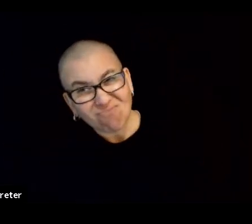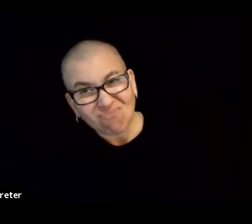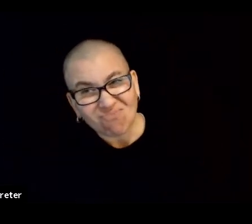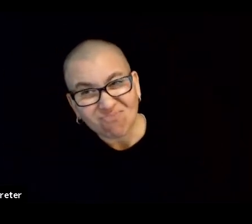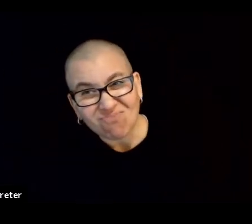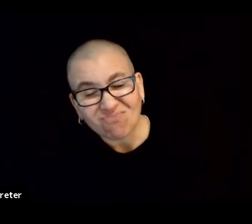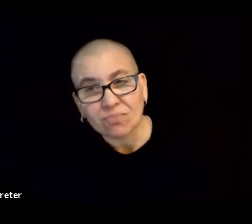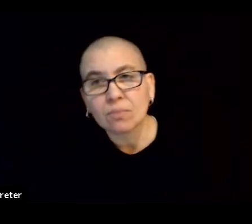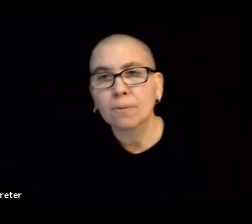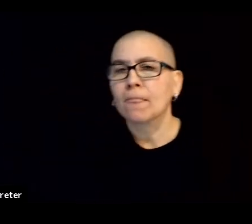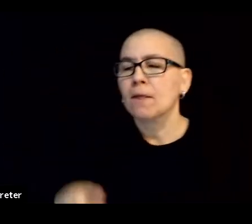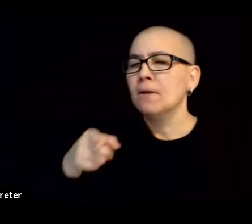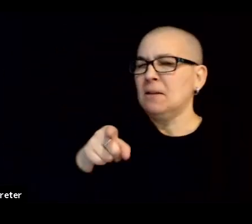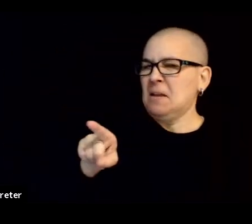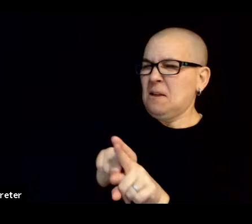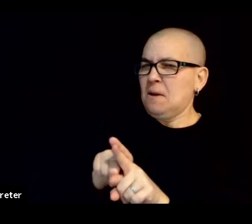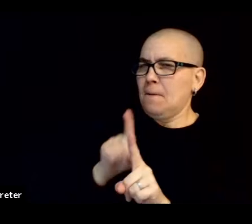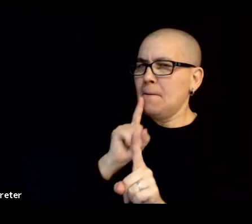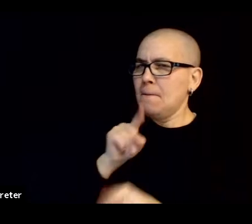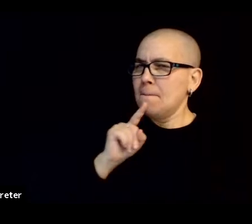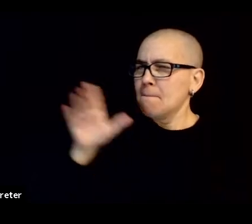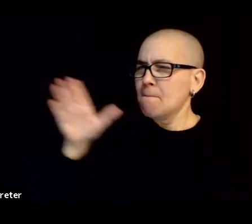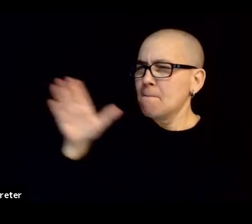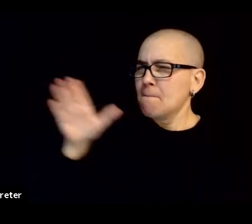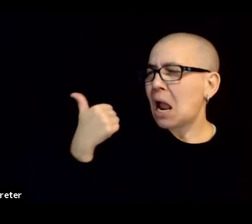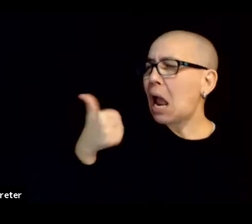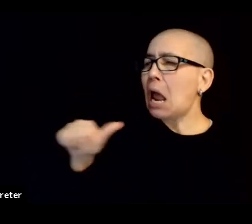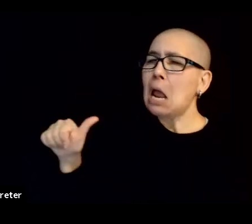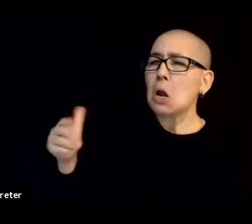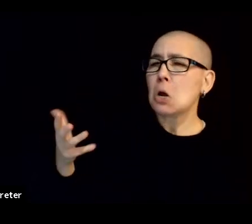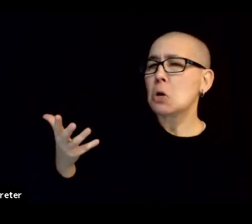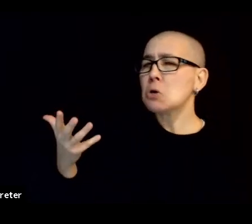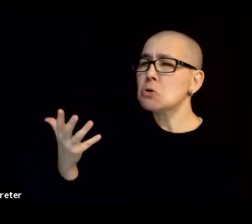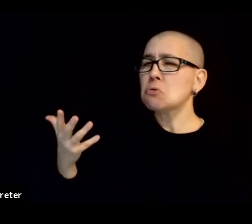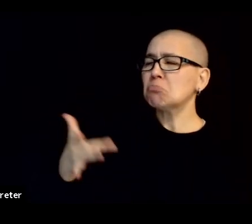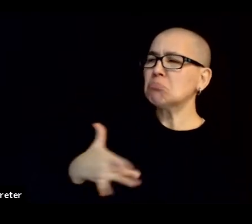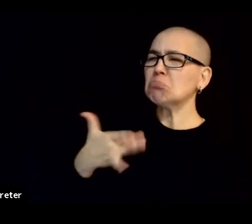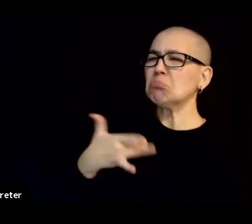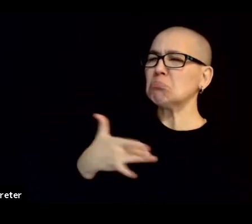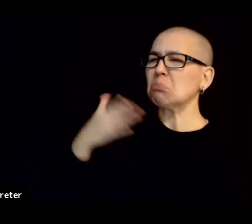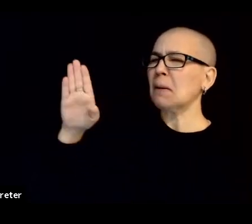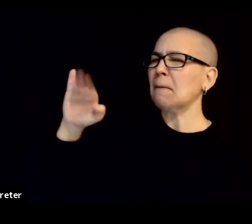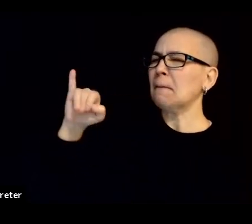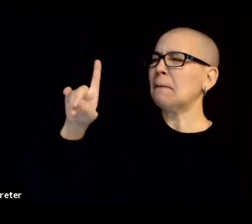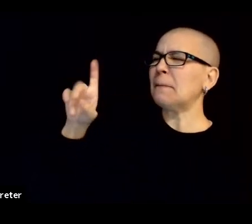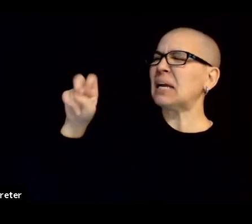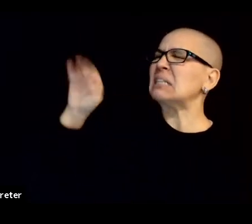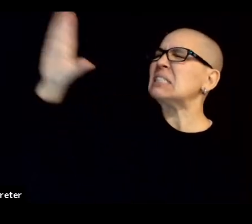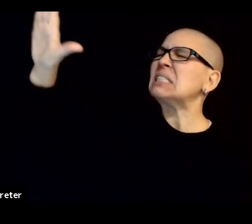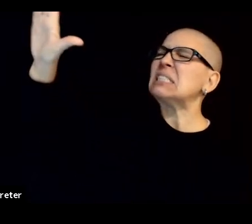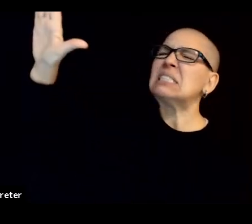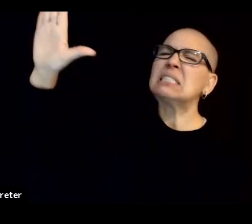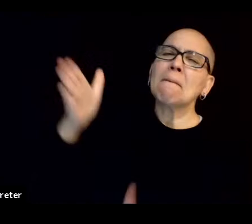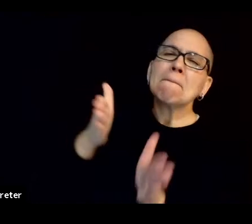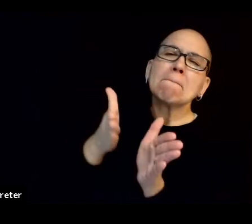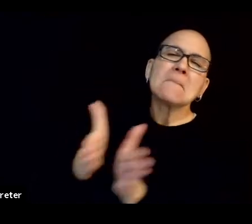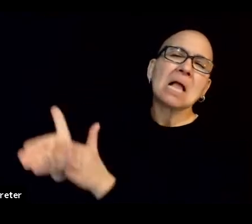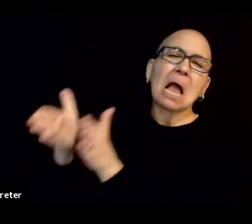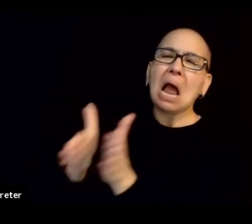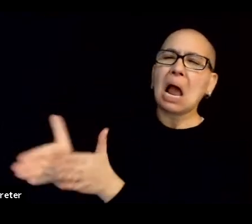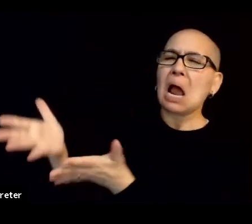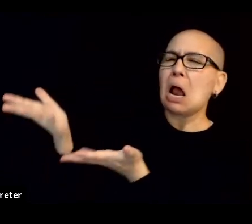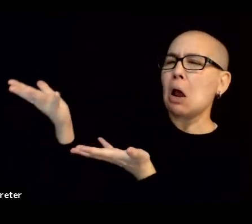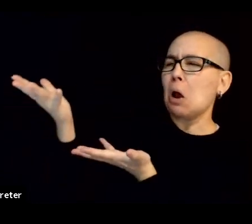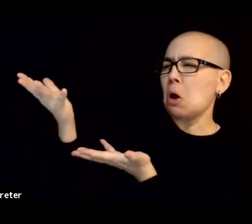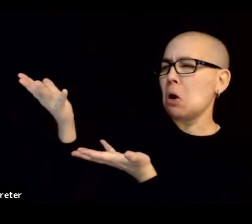the incoming Biden administration on exactly what their plan is? I assume we have a combination of a production problem and a logistical